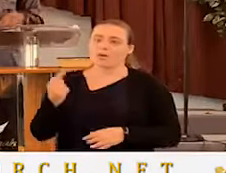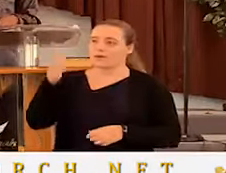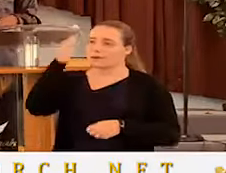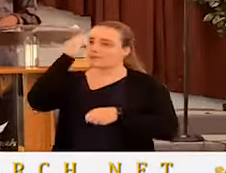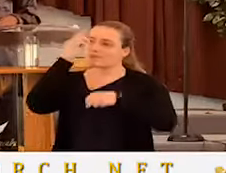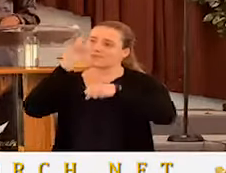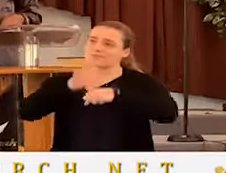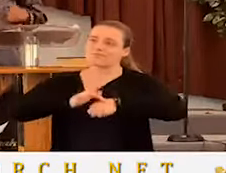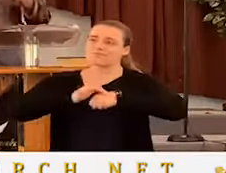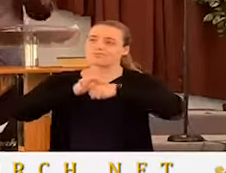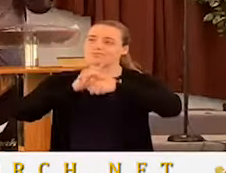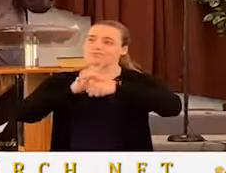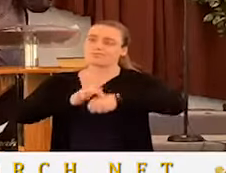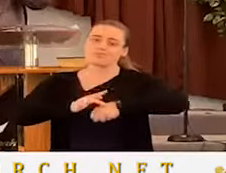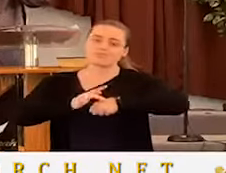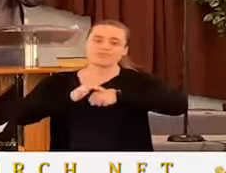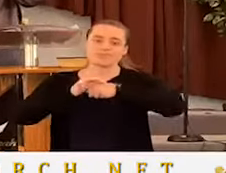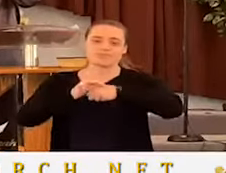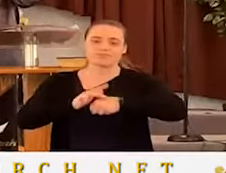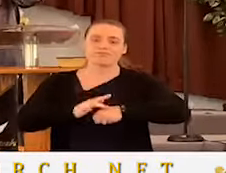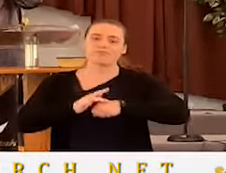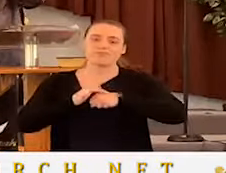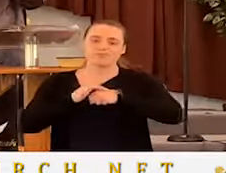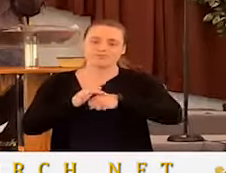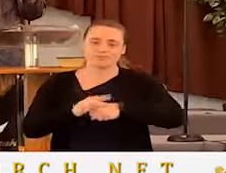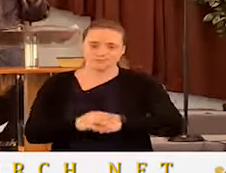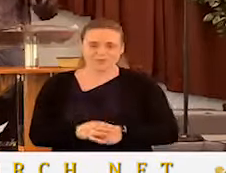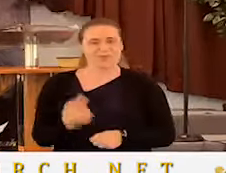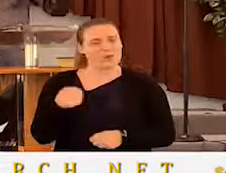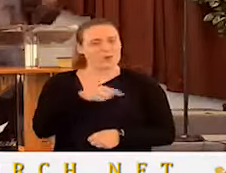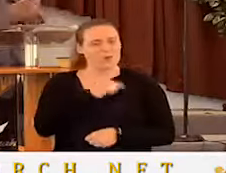Always keep him on your eyes.